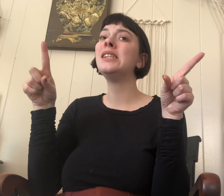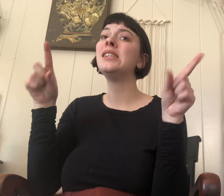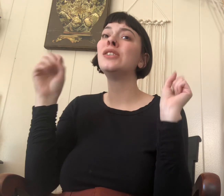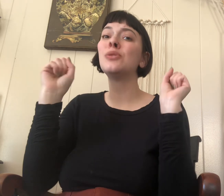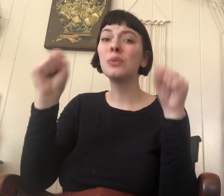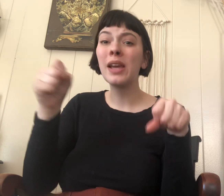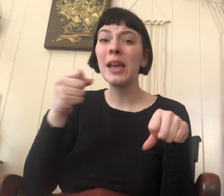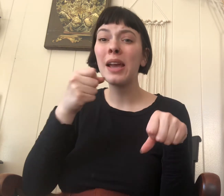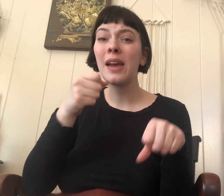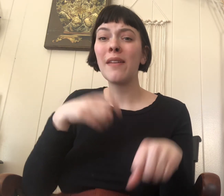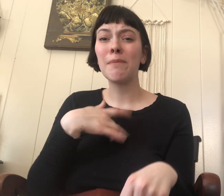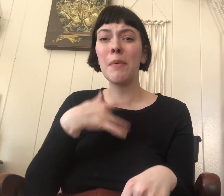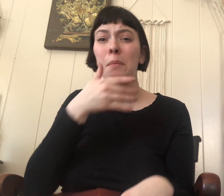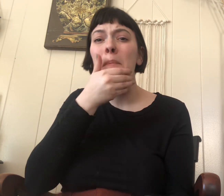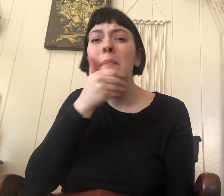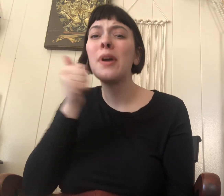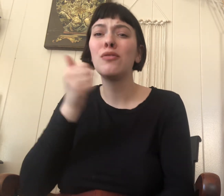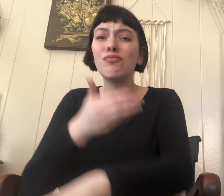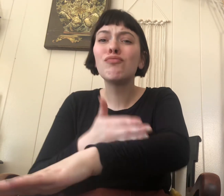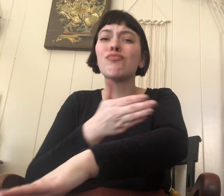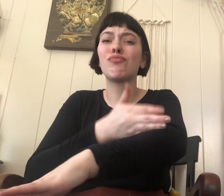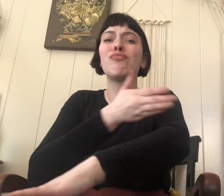up. Just go in